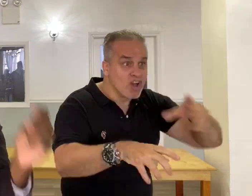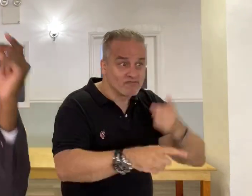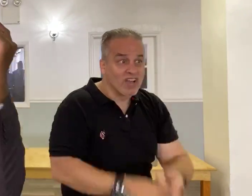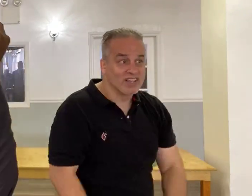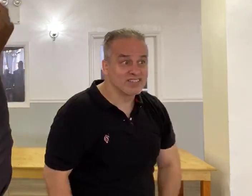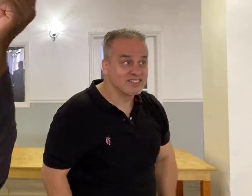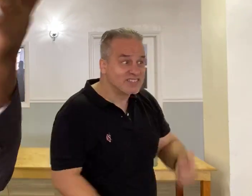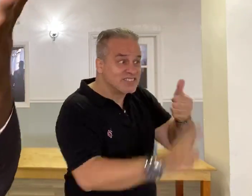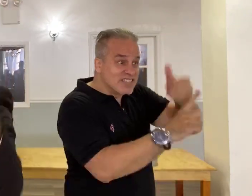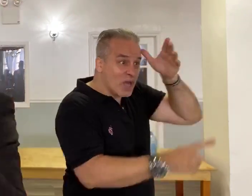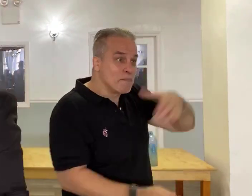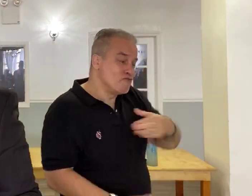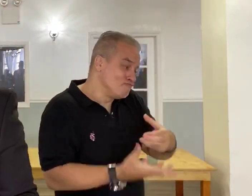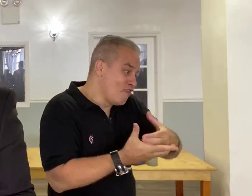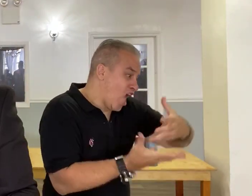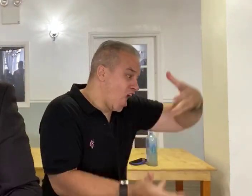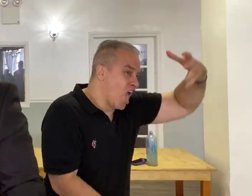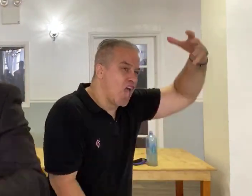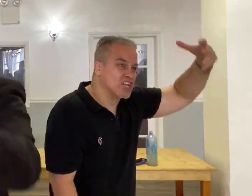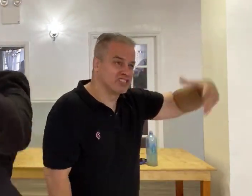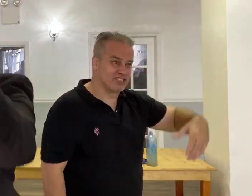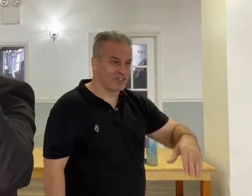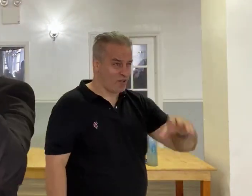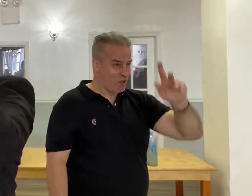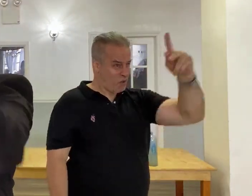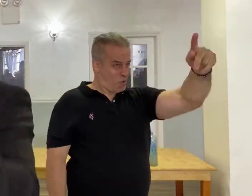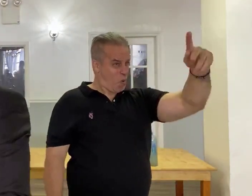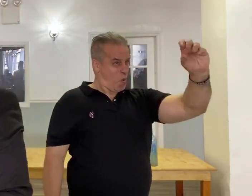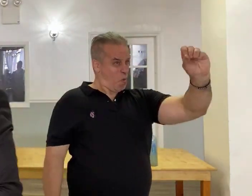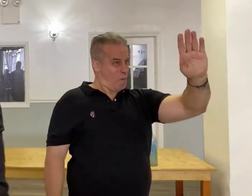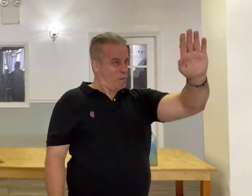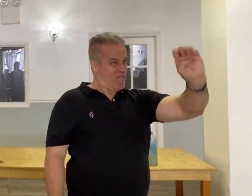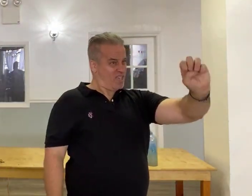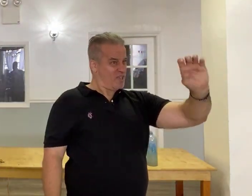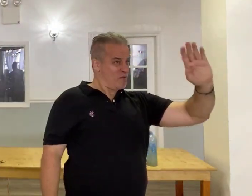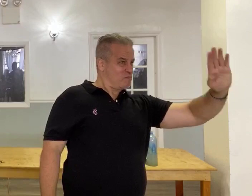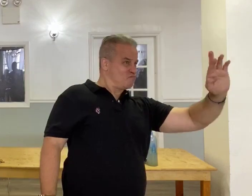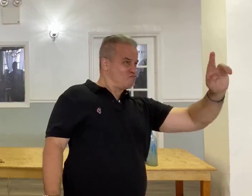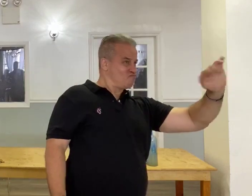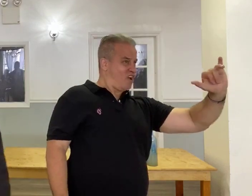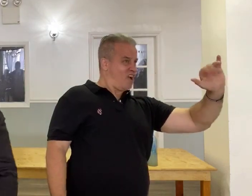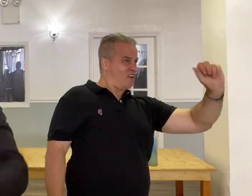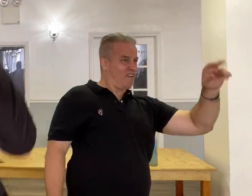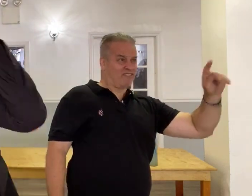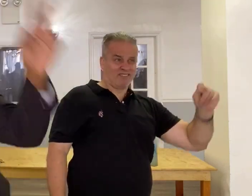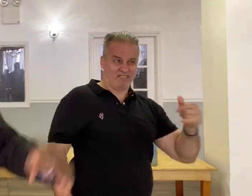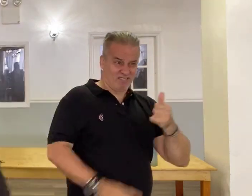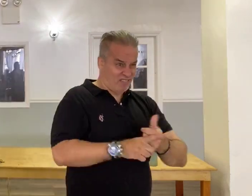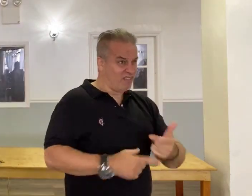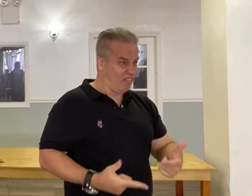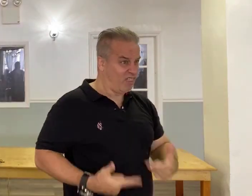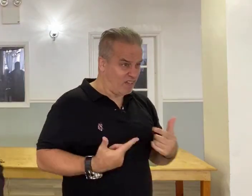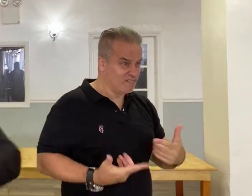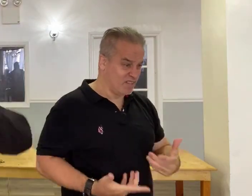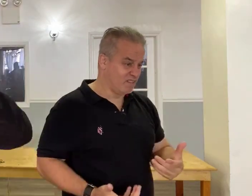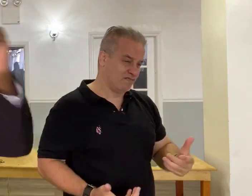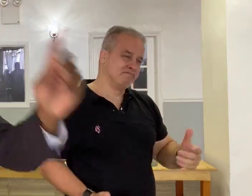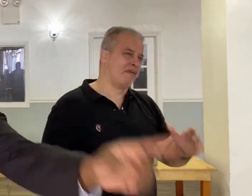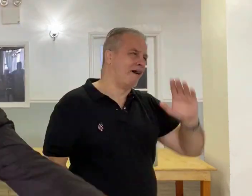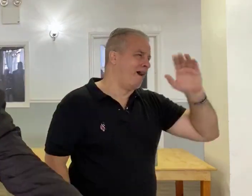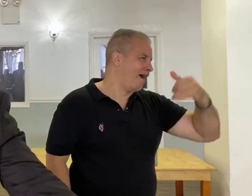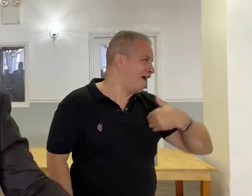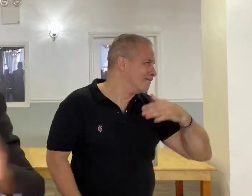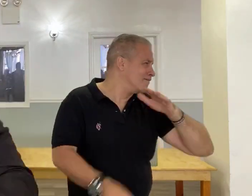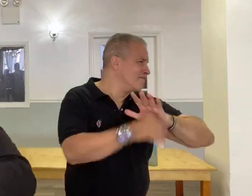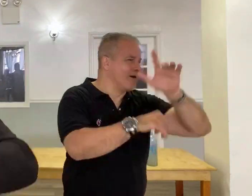away. Your life is gone in a moment. Oh, I'm not ready now. I'll think about it. I'll pray about it. And